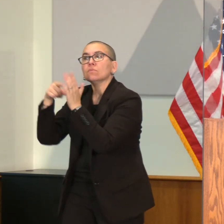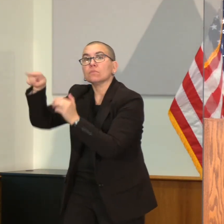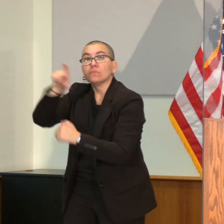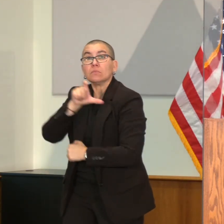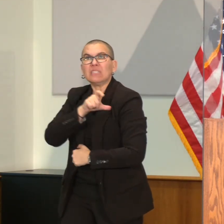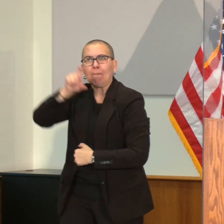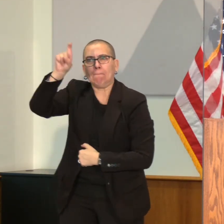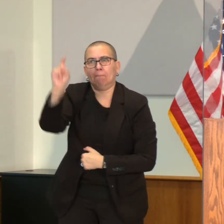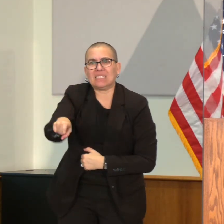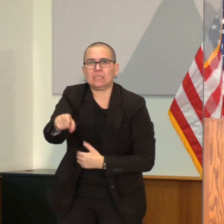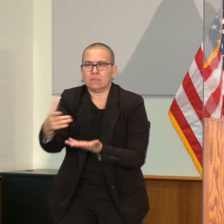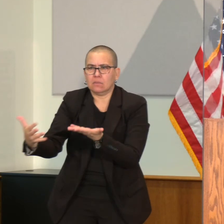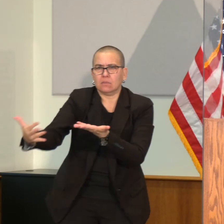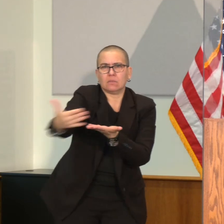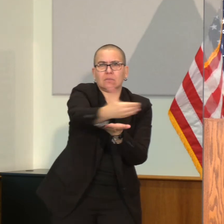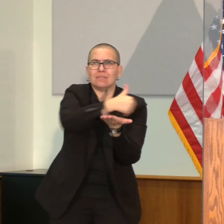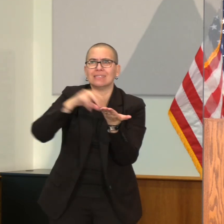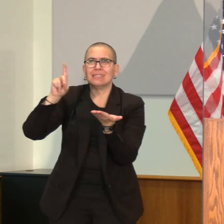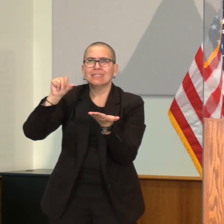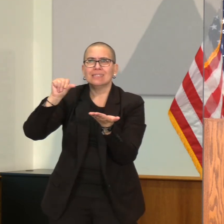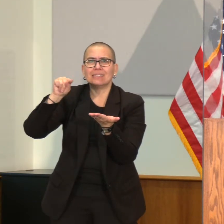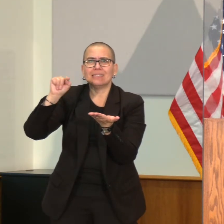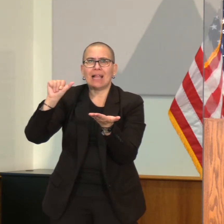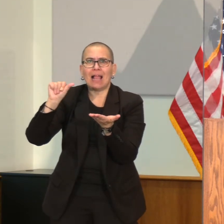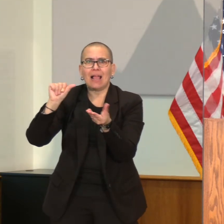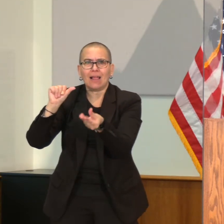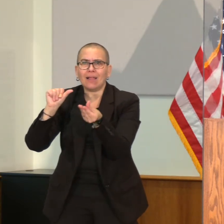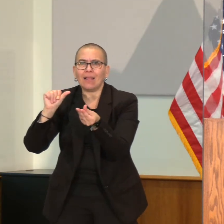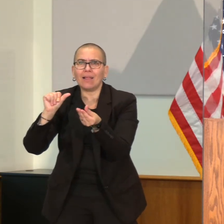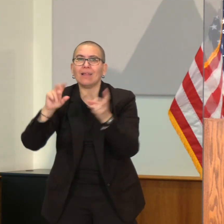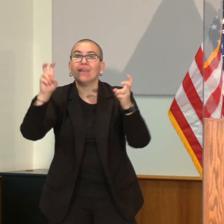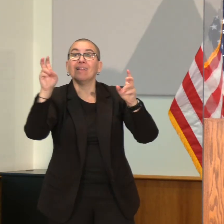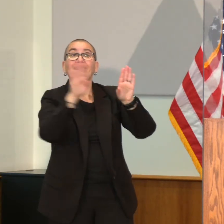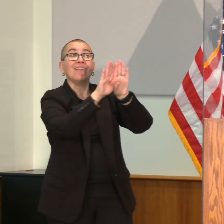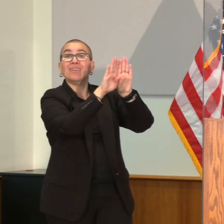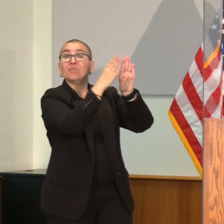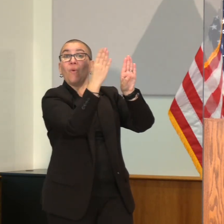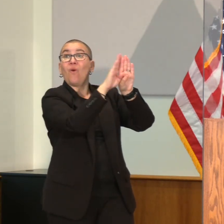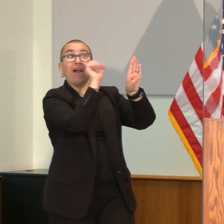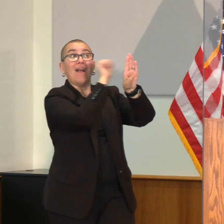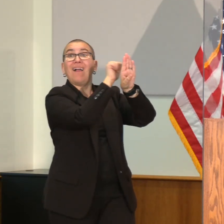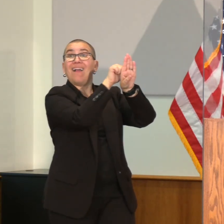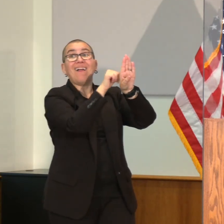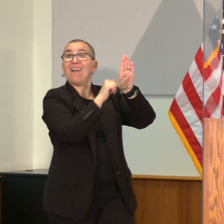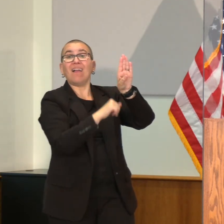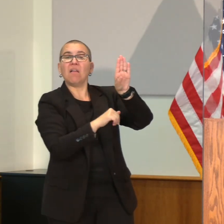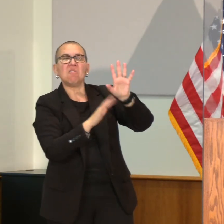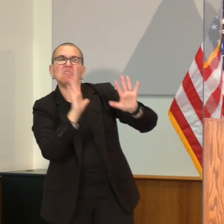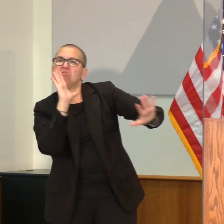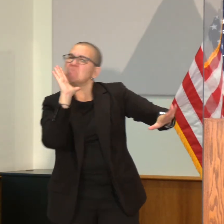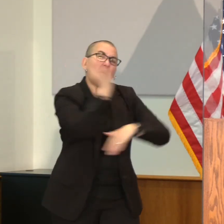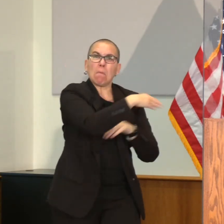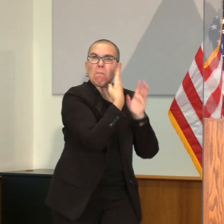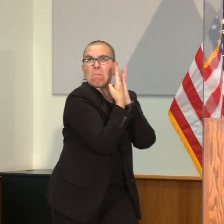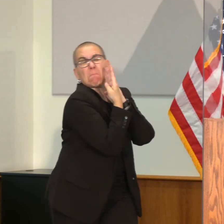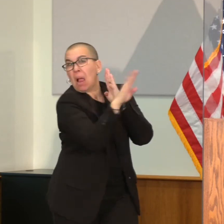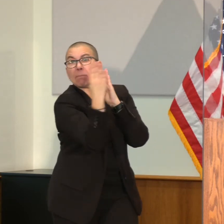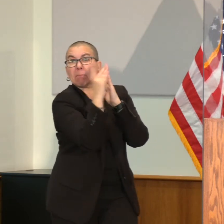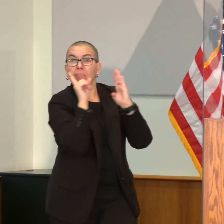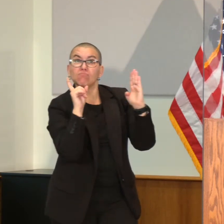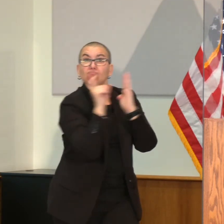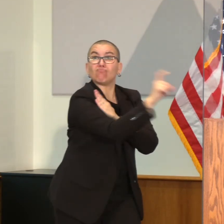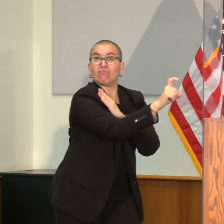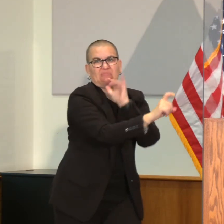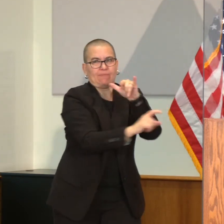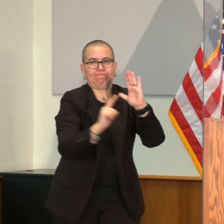directs new limits to no-knock warrants, addresses the unfairness of statutes of limitations to wrongful deaths, and regulates